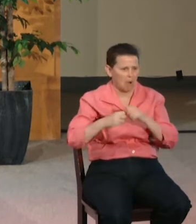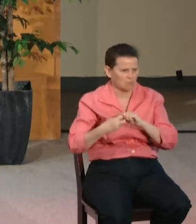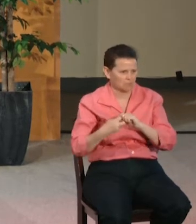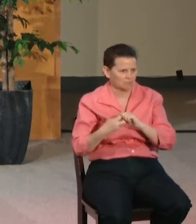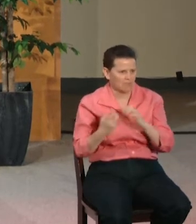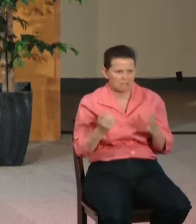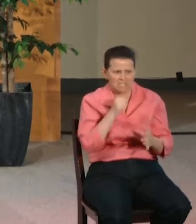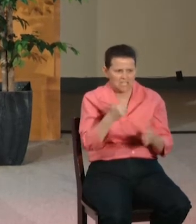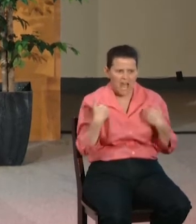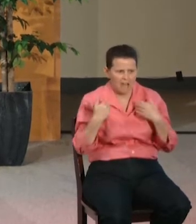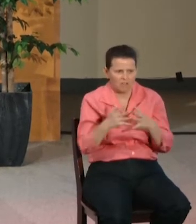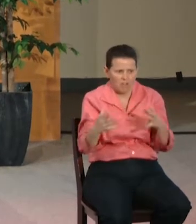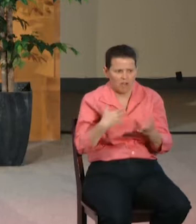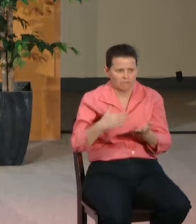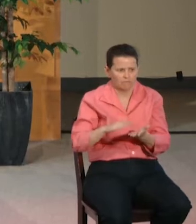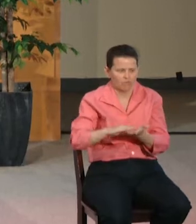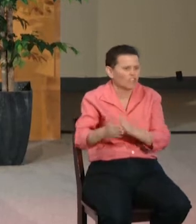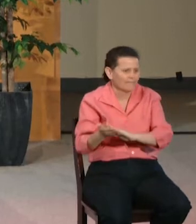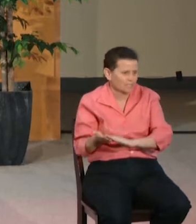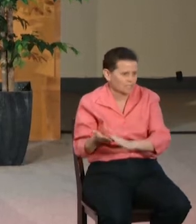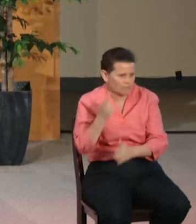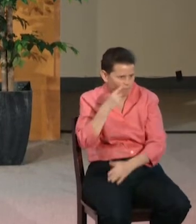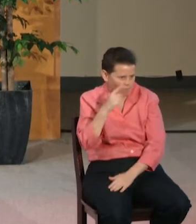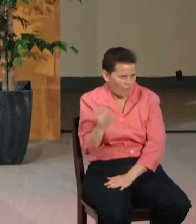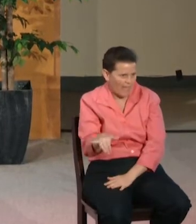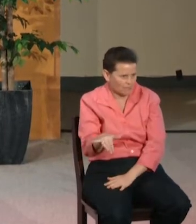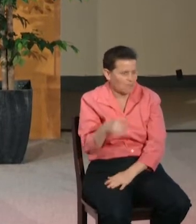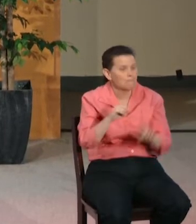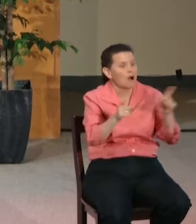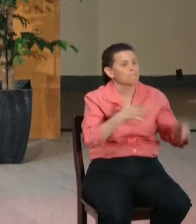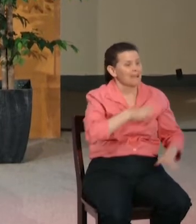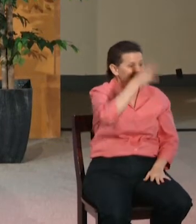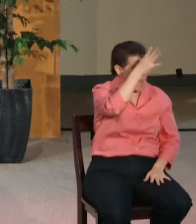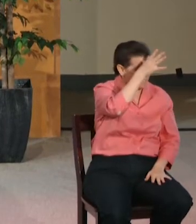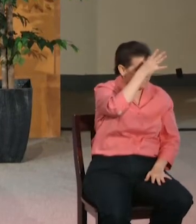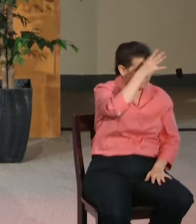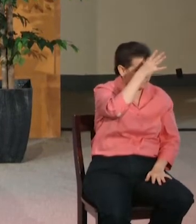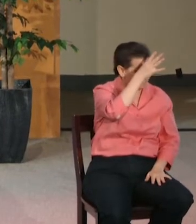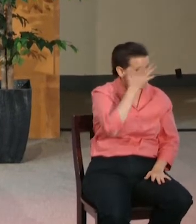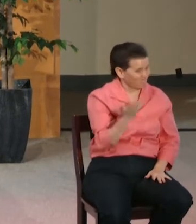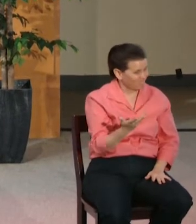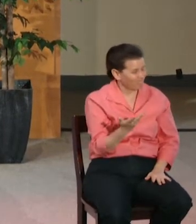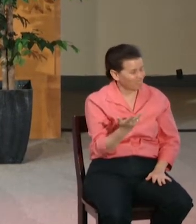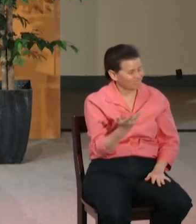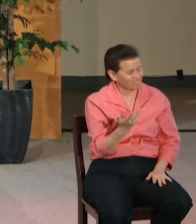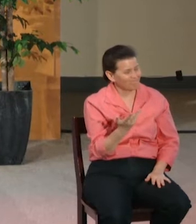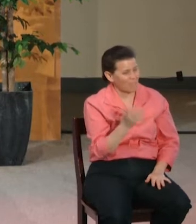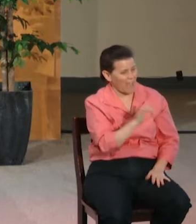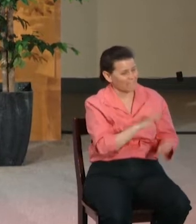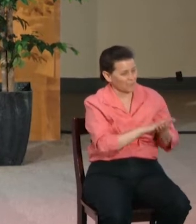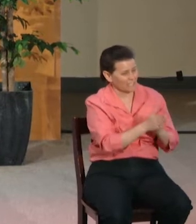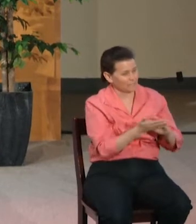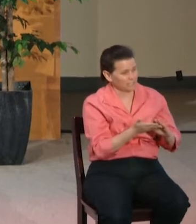really great job. He was a great stepdad. But I had a lot of work to do around my own father to get to that place of forgiveness,